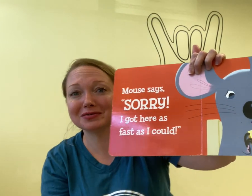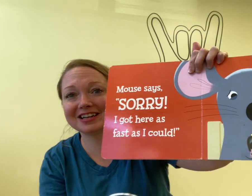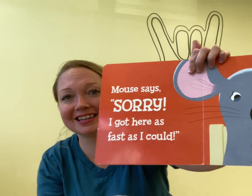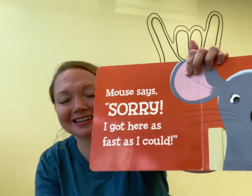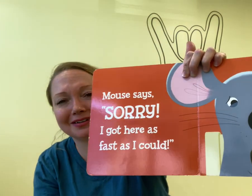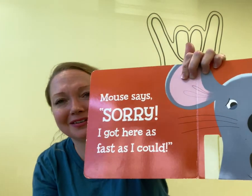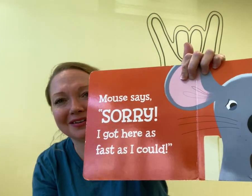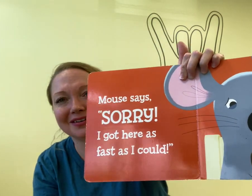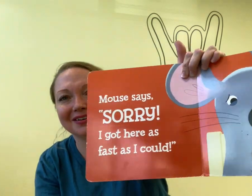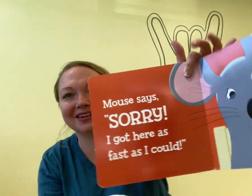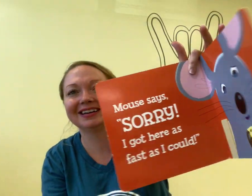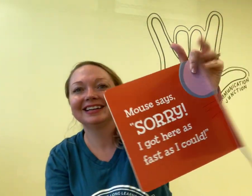food.